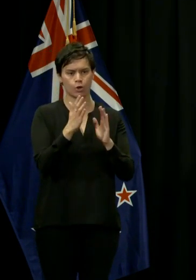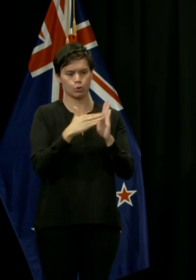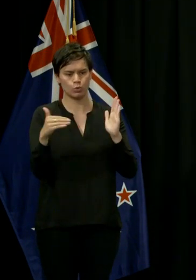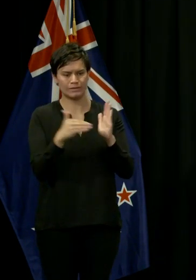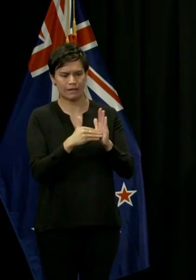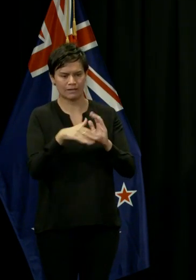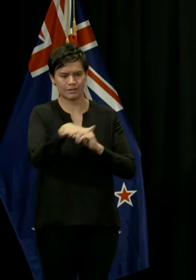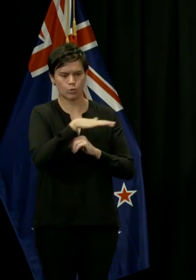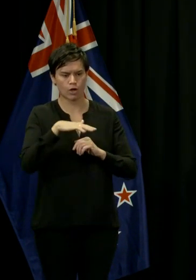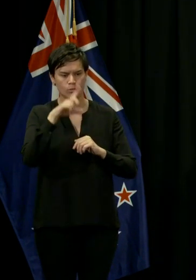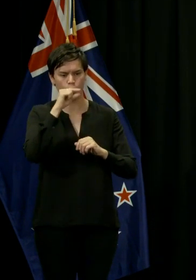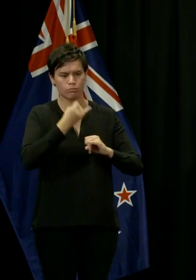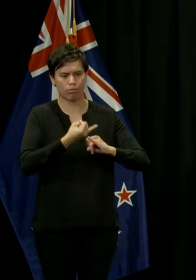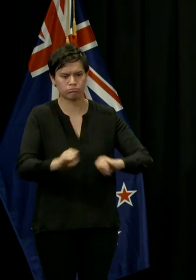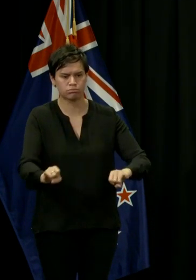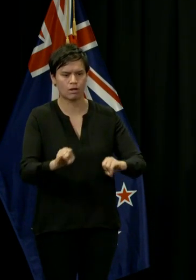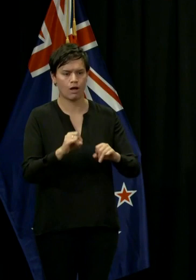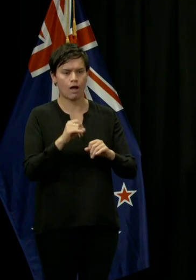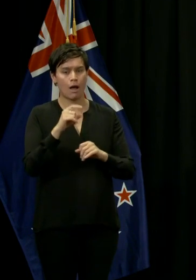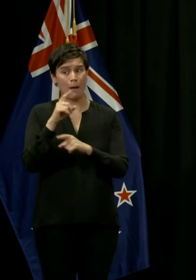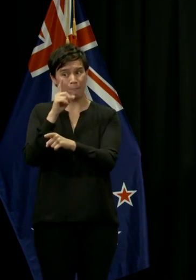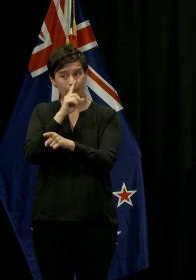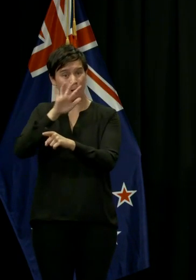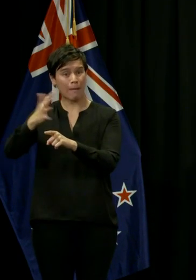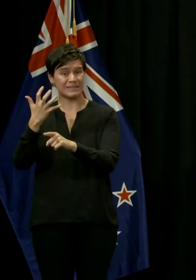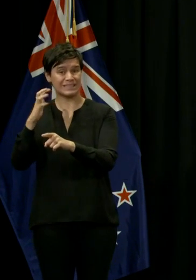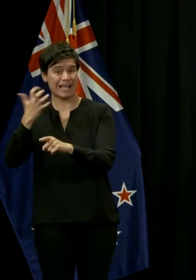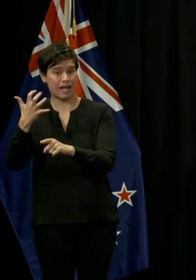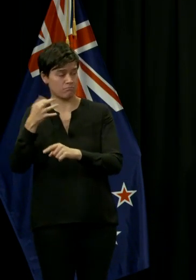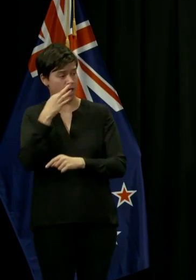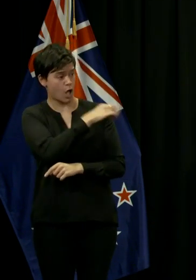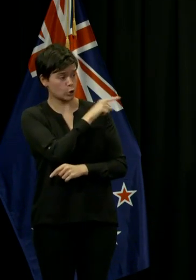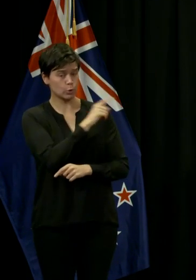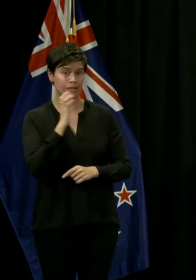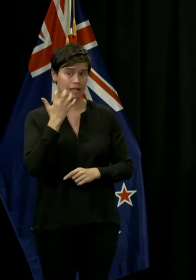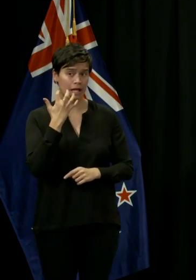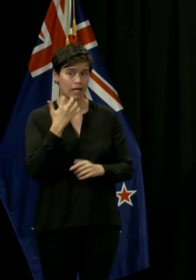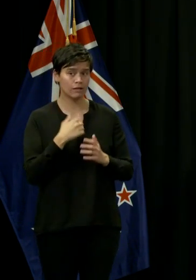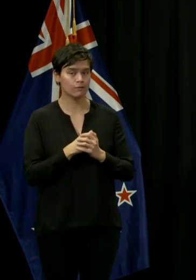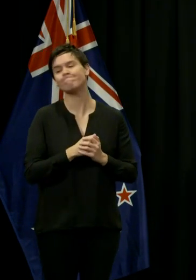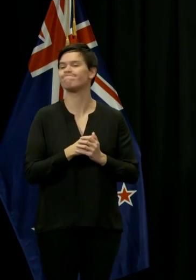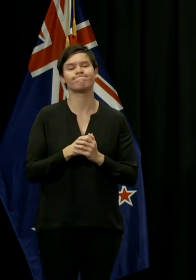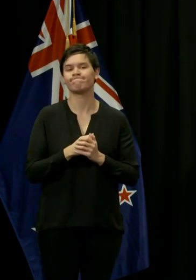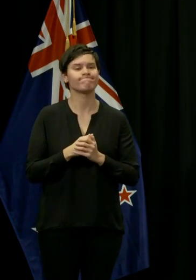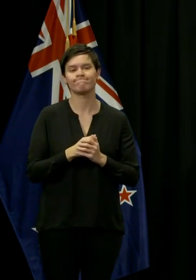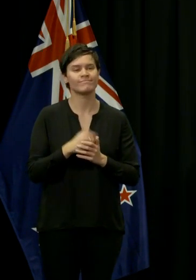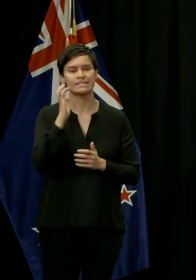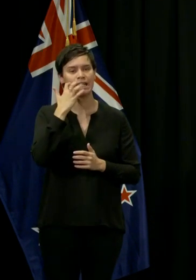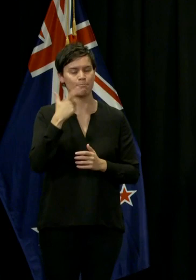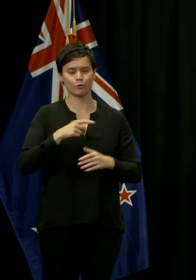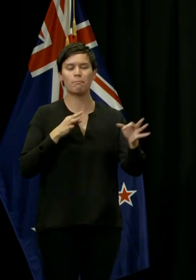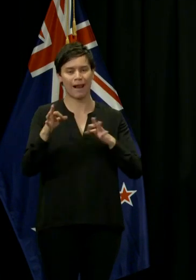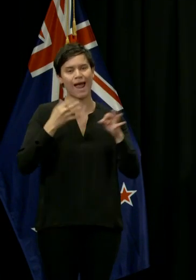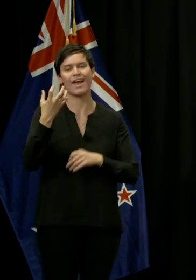you scared? No, because we have a plan. And so that's my message to New Zealanders, is that we have a window that we